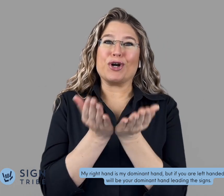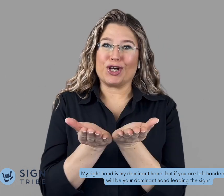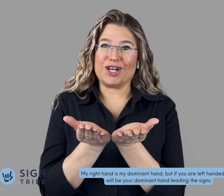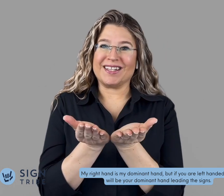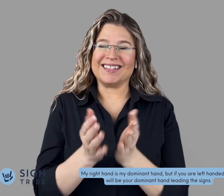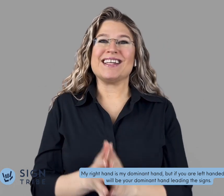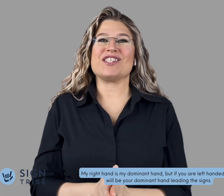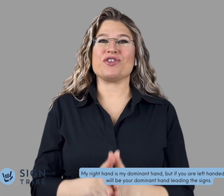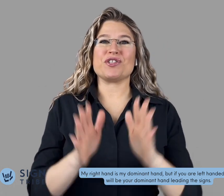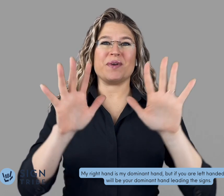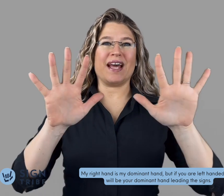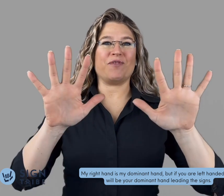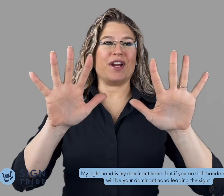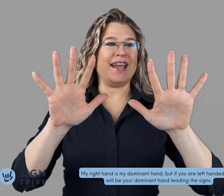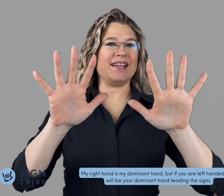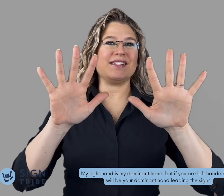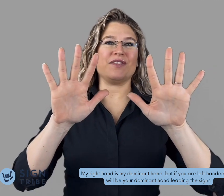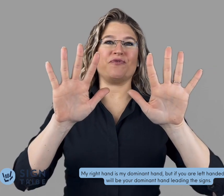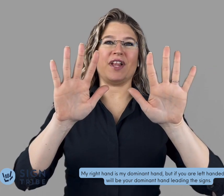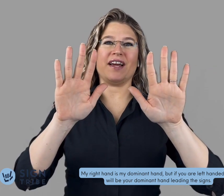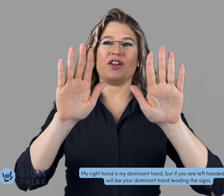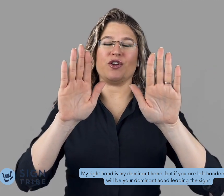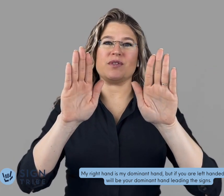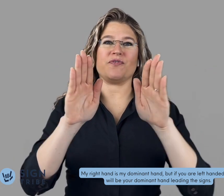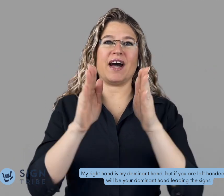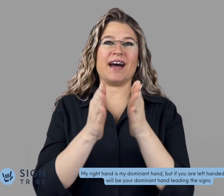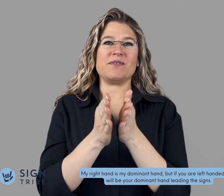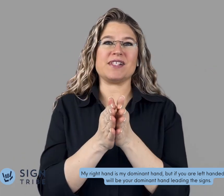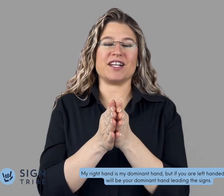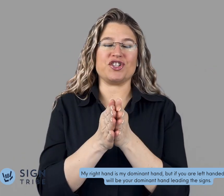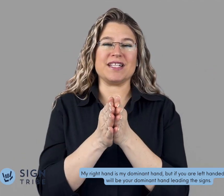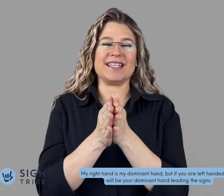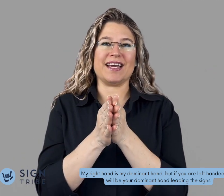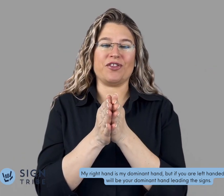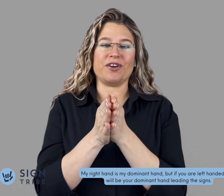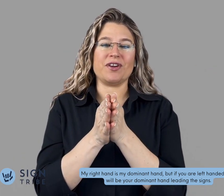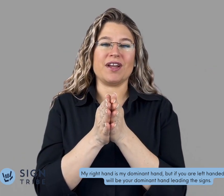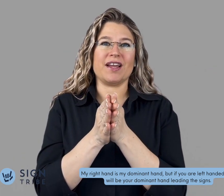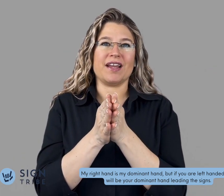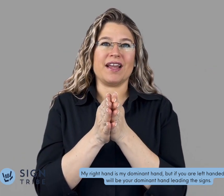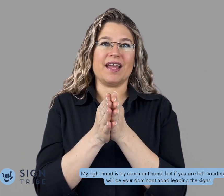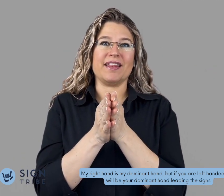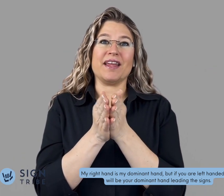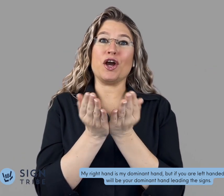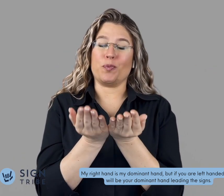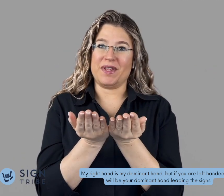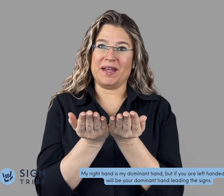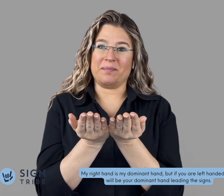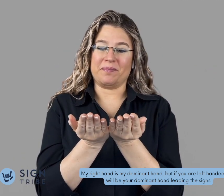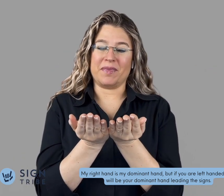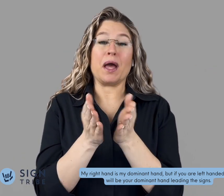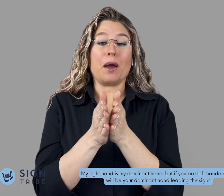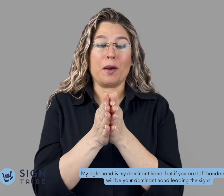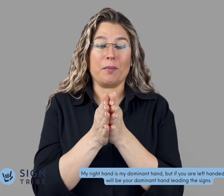Book. So you're just going to have your hands in flat closed 5s touching together and then open them.